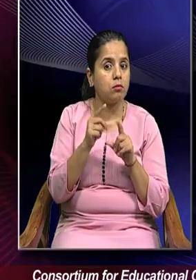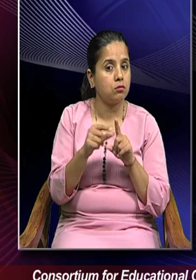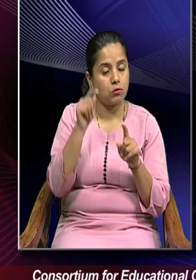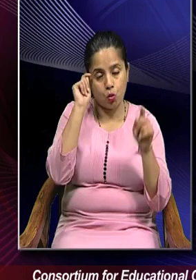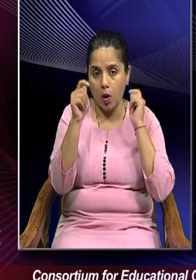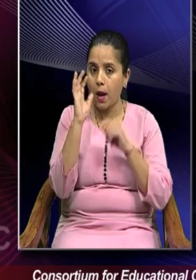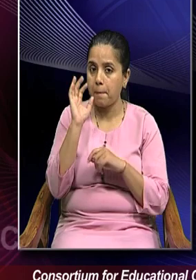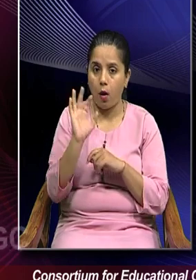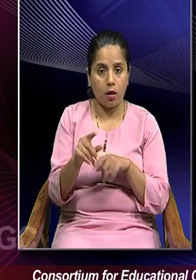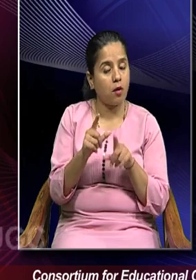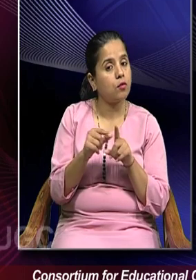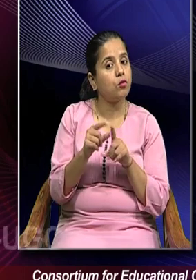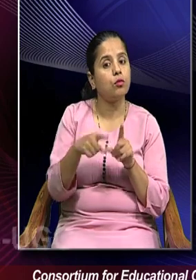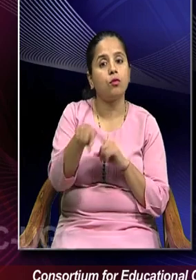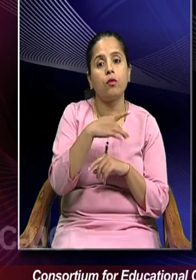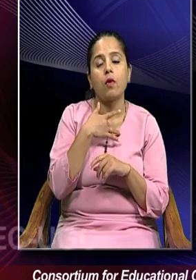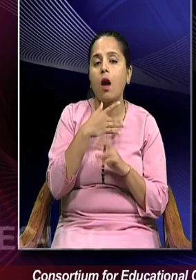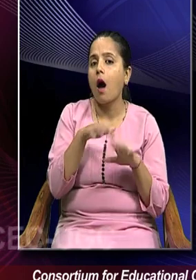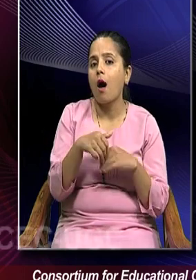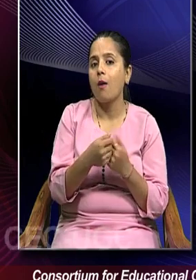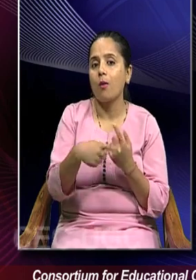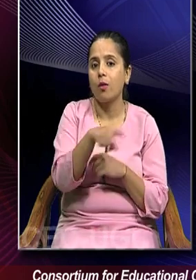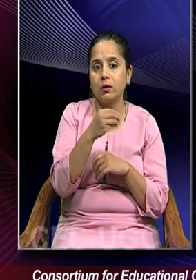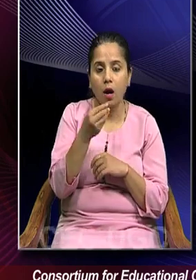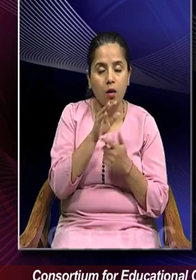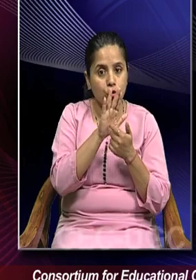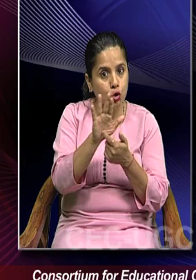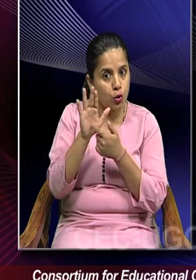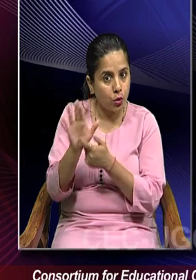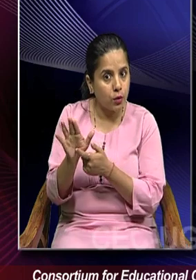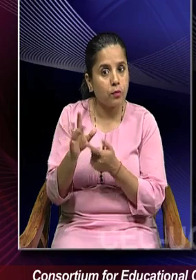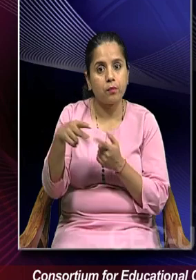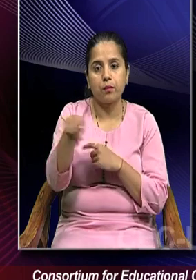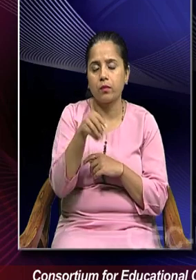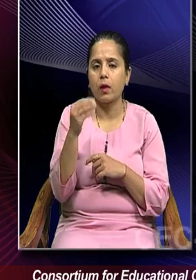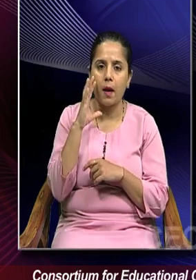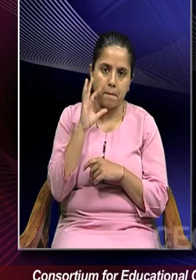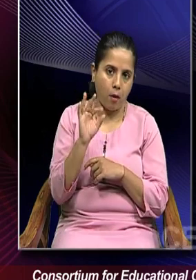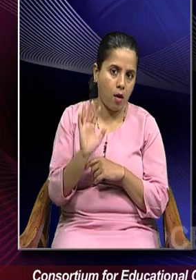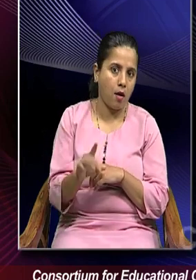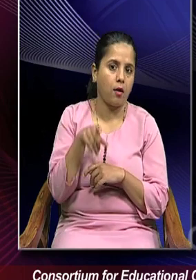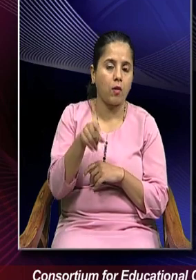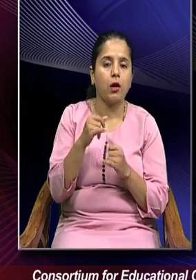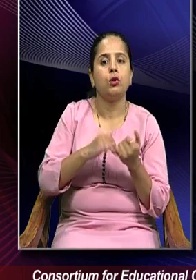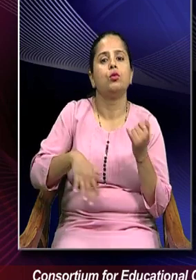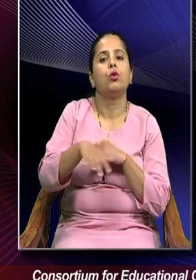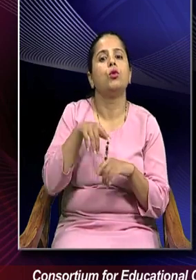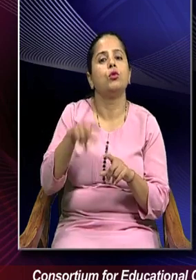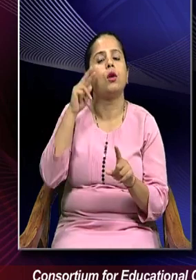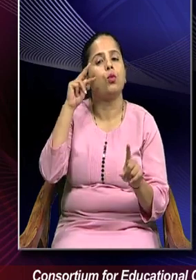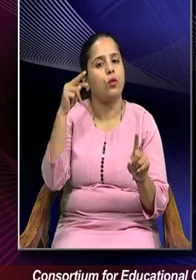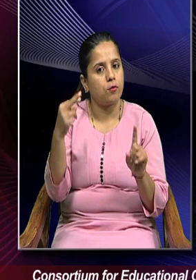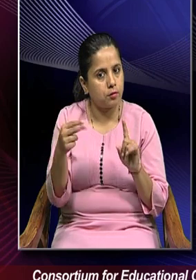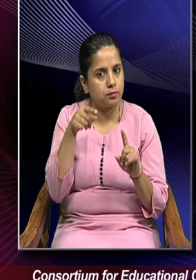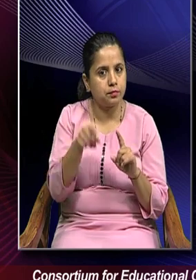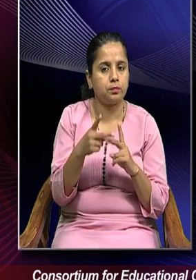that sense, that how such kind of portrayals are relevant from the social point of view. And one of the